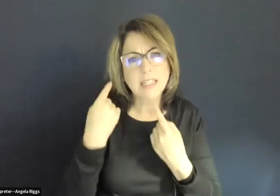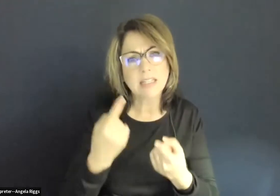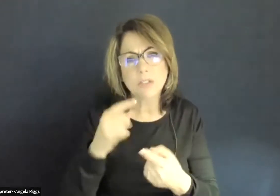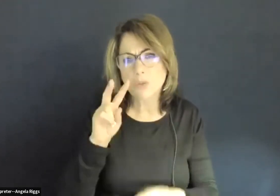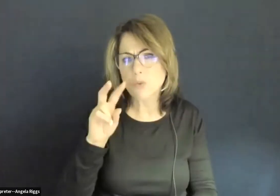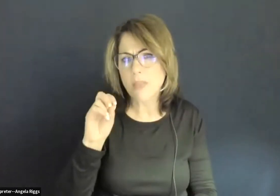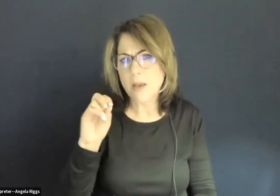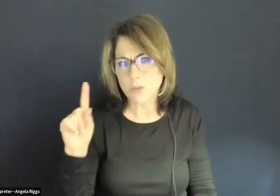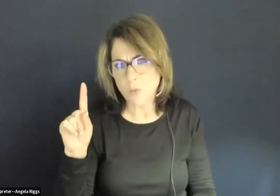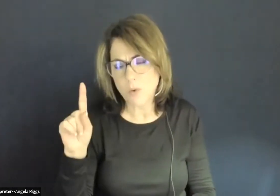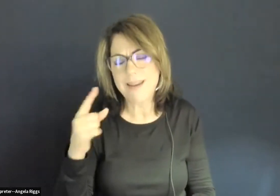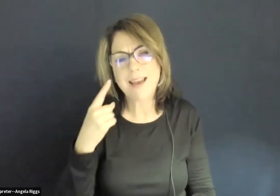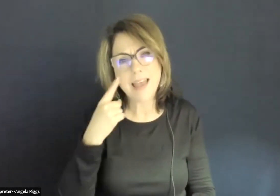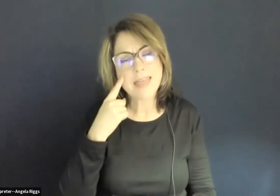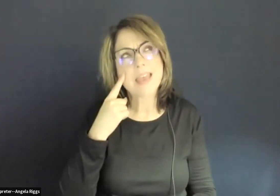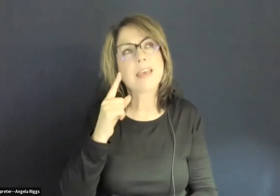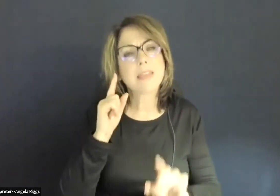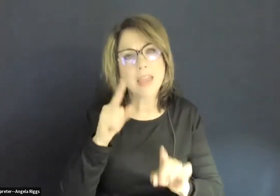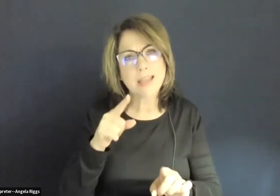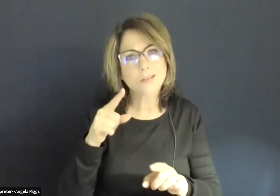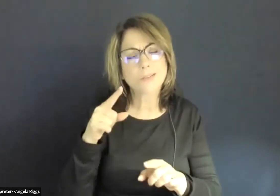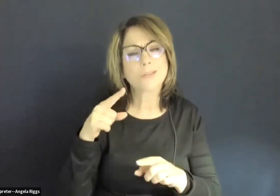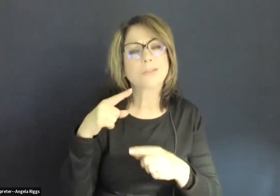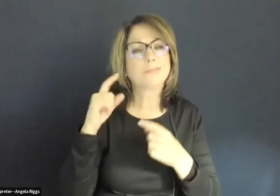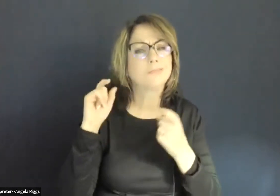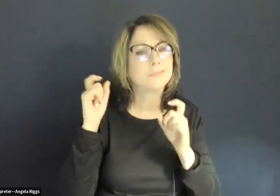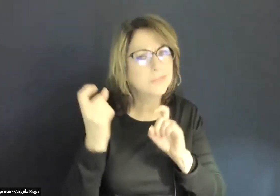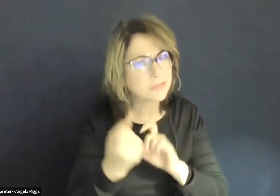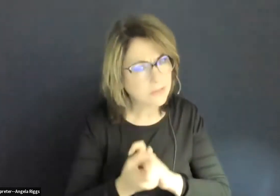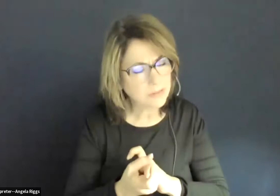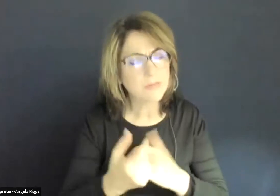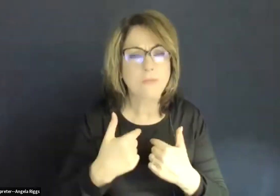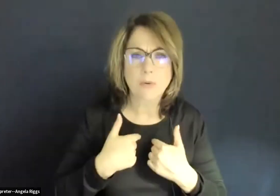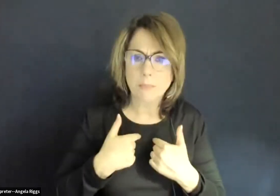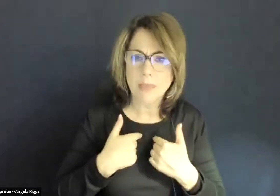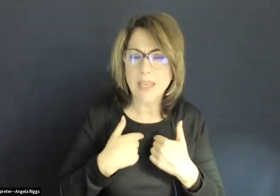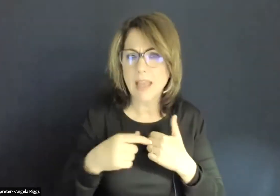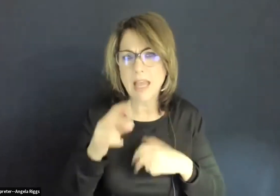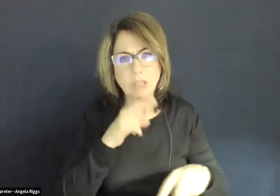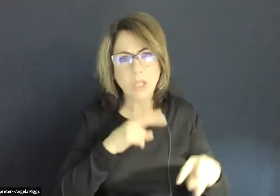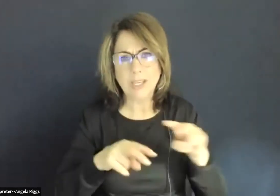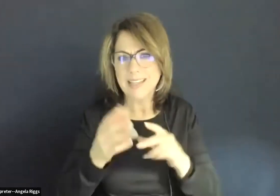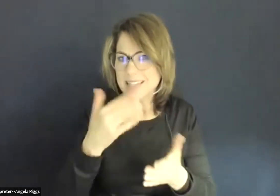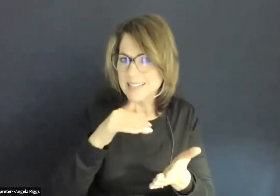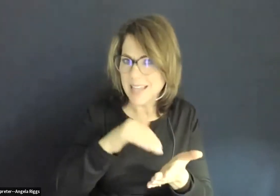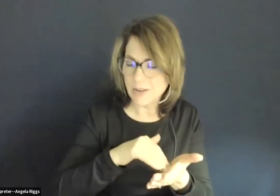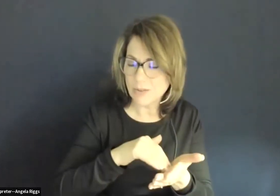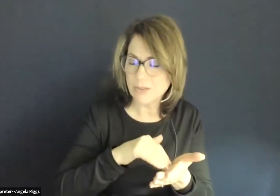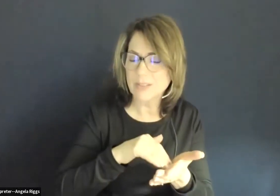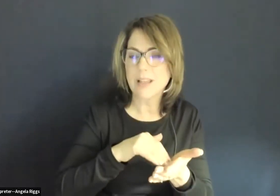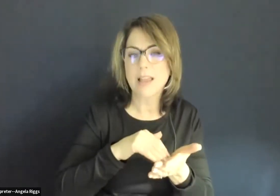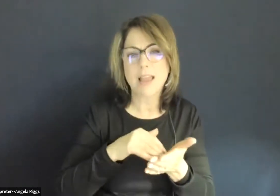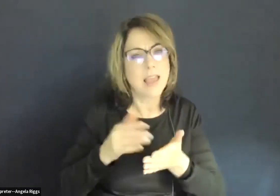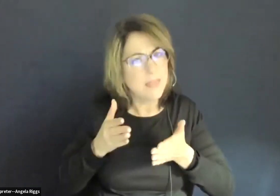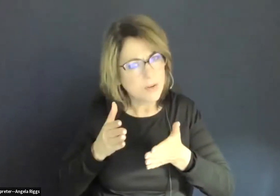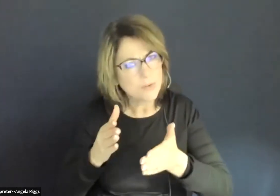the answer to this has really evolved for me personally. And I think looking at centers and kind of the direction they're